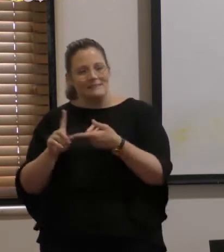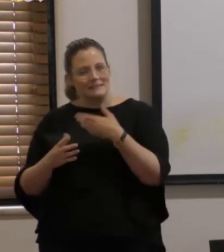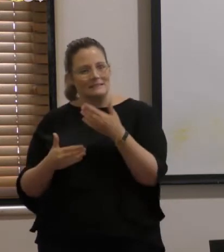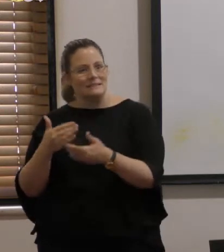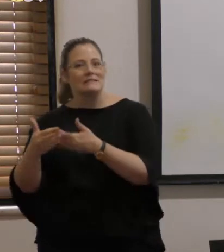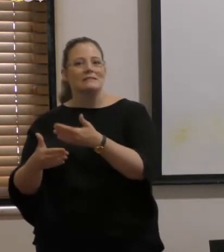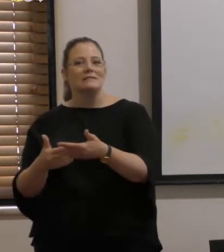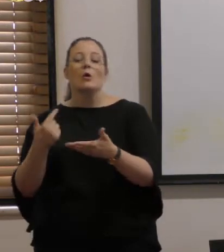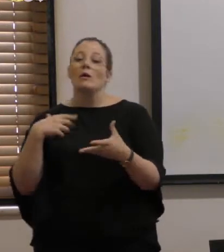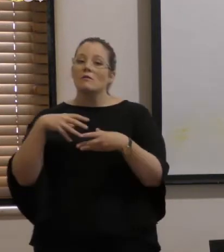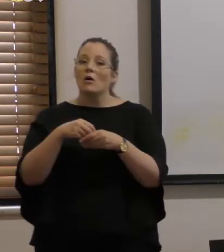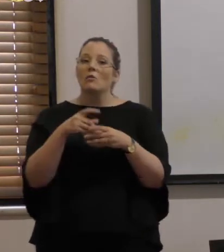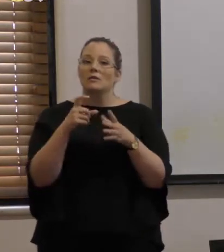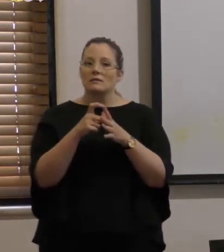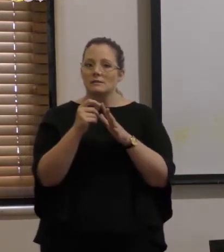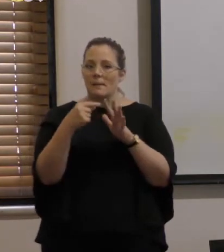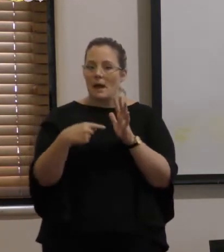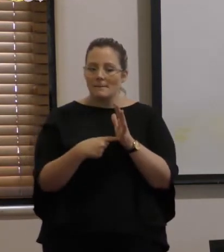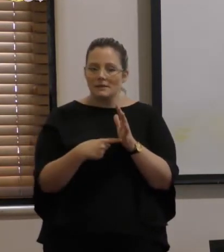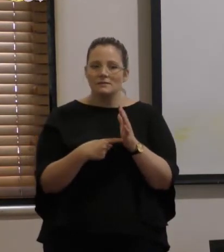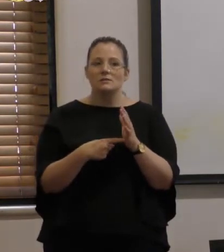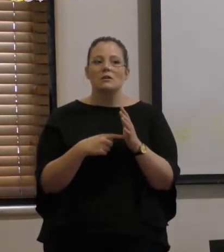with the department when they're kind of doing the